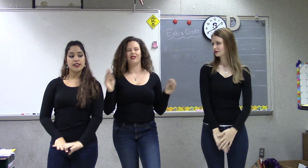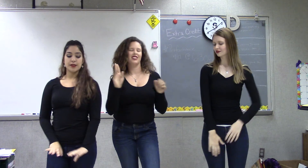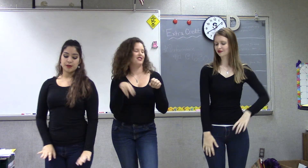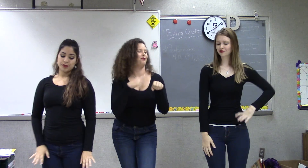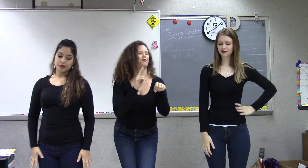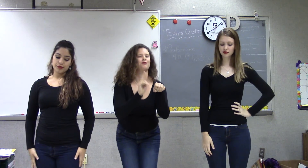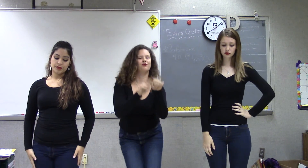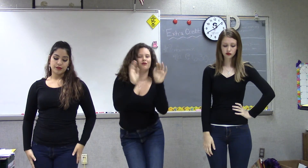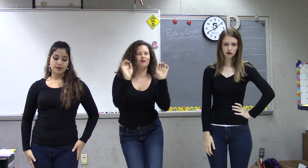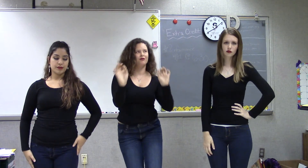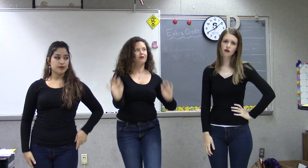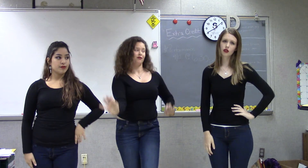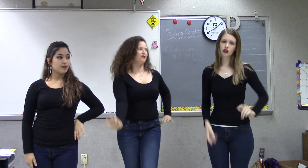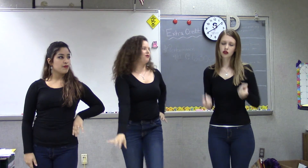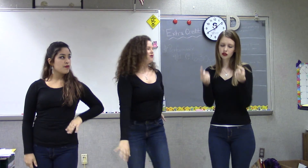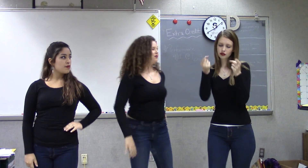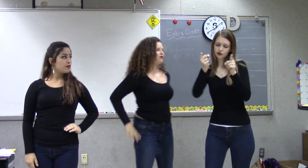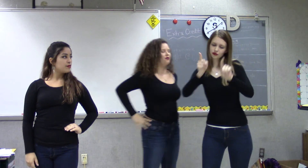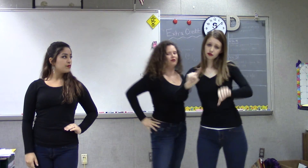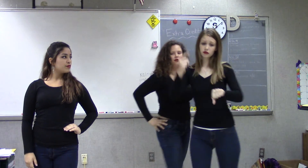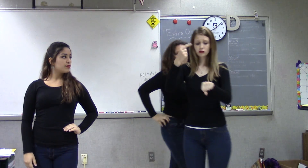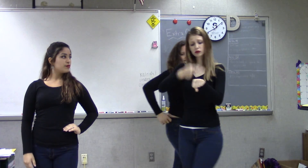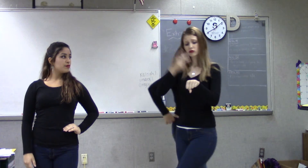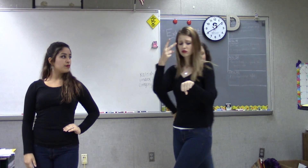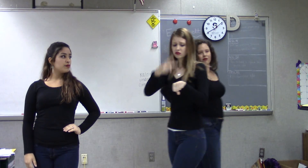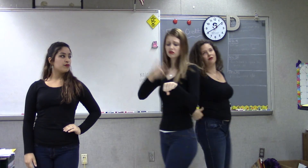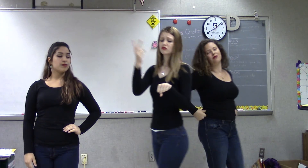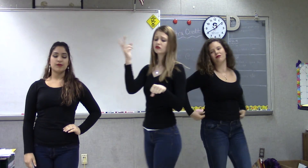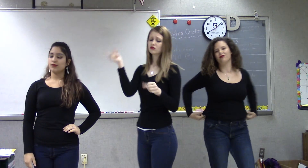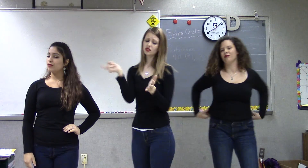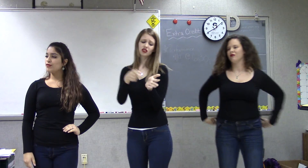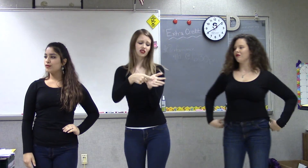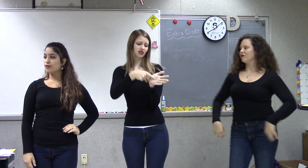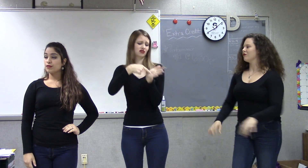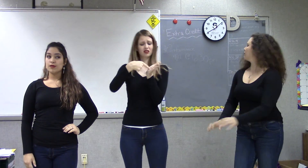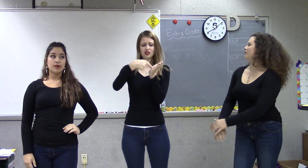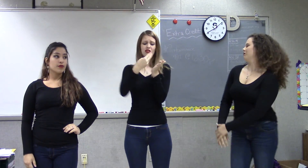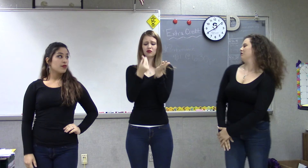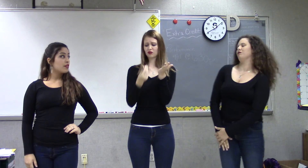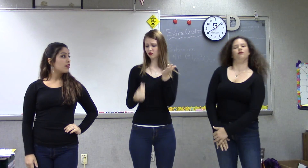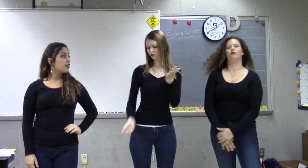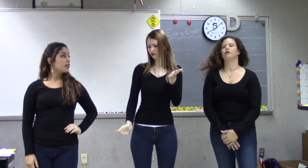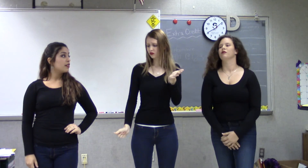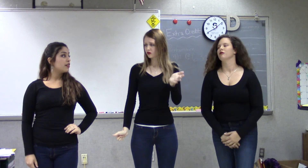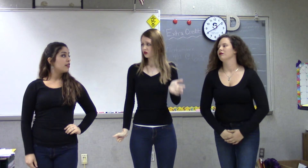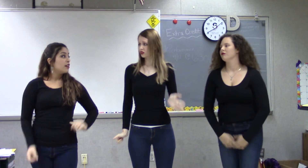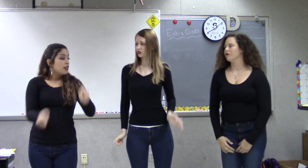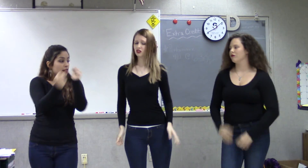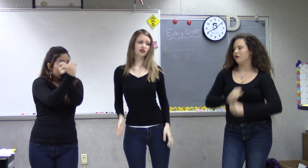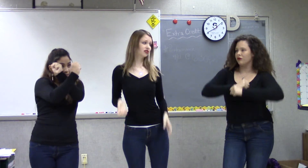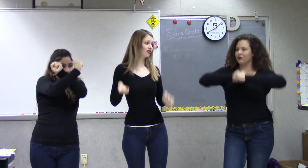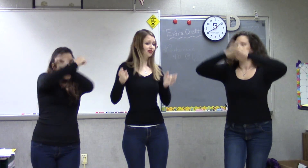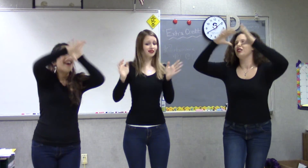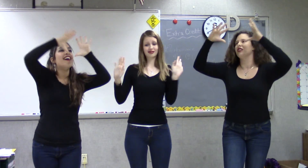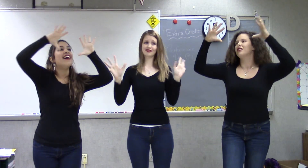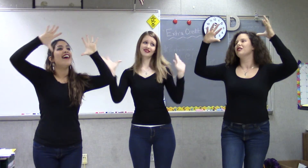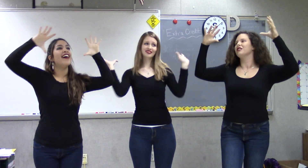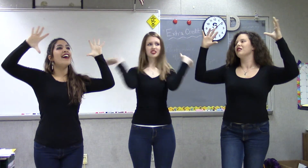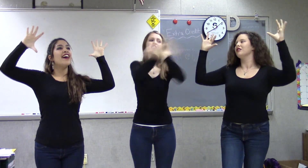Yes, I do. Now it's happened once or twice. Someone couldn't pay the price. And I'm afraid I had to